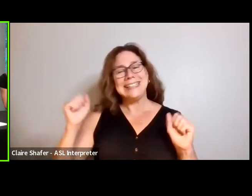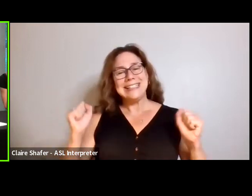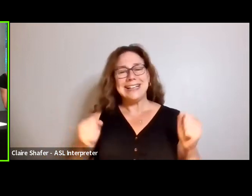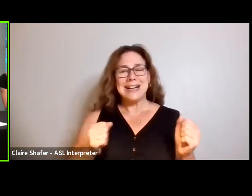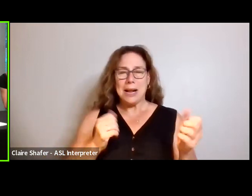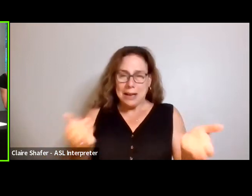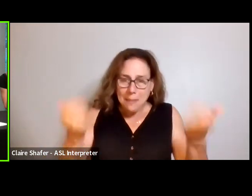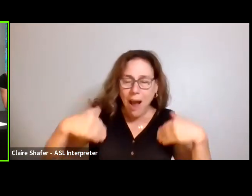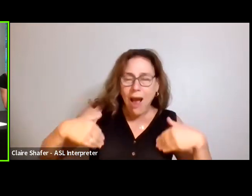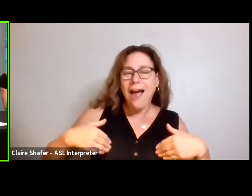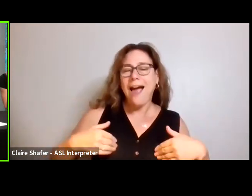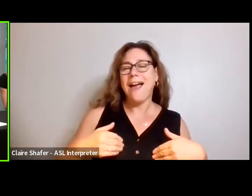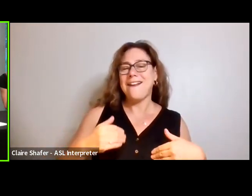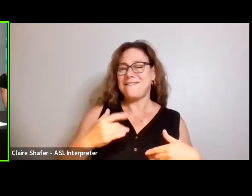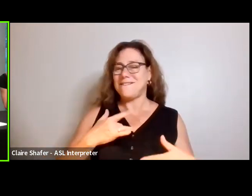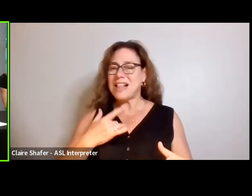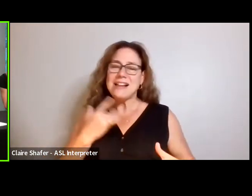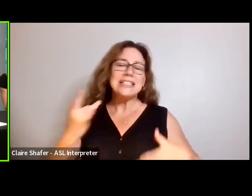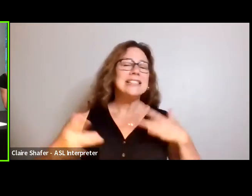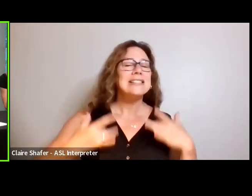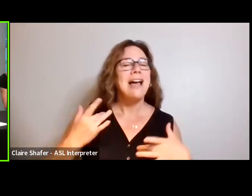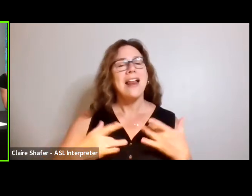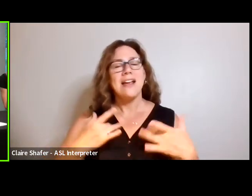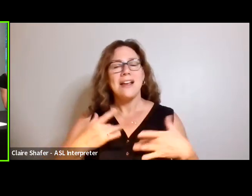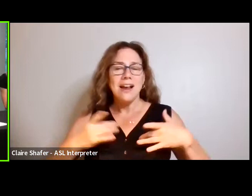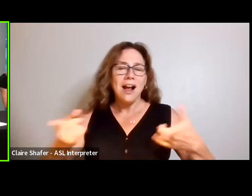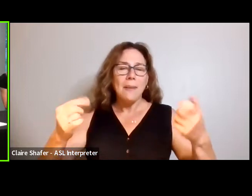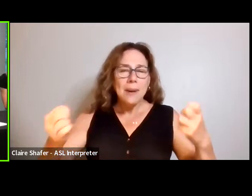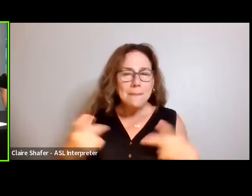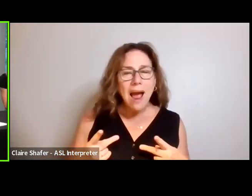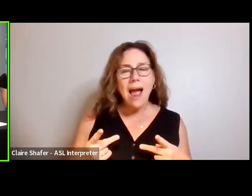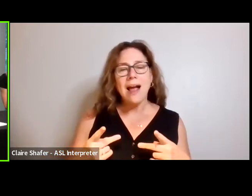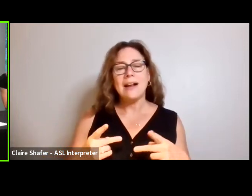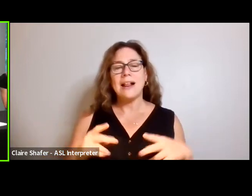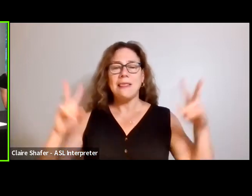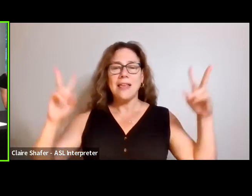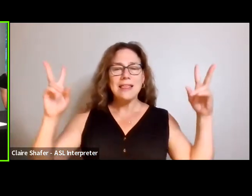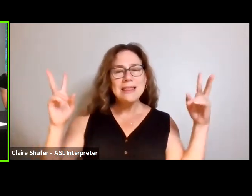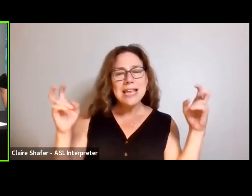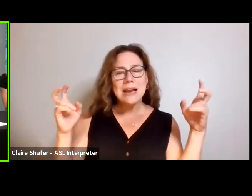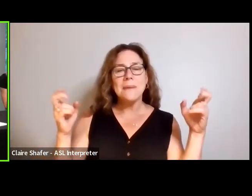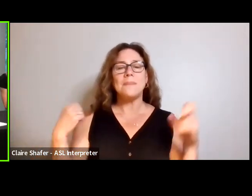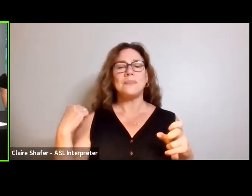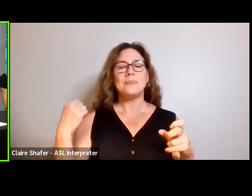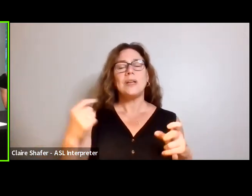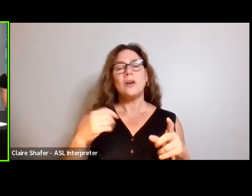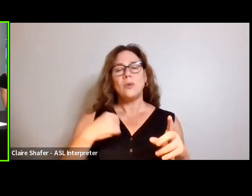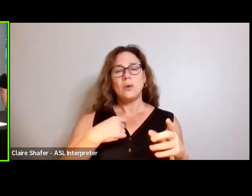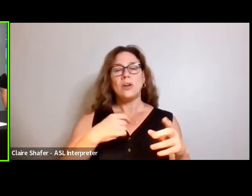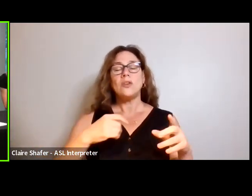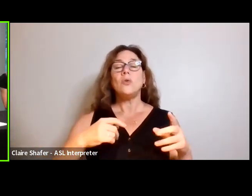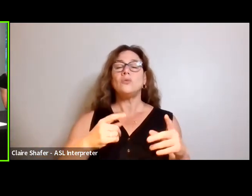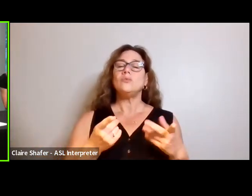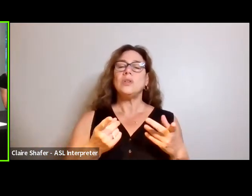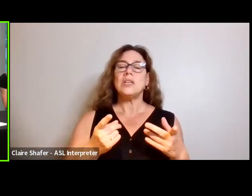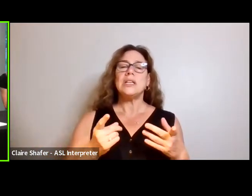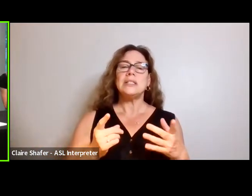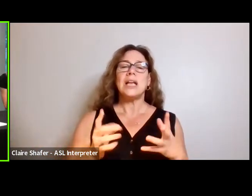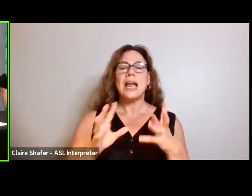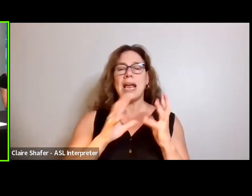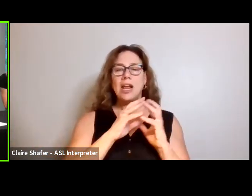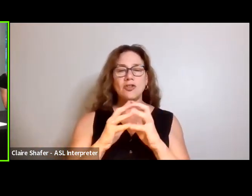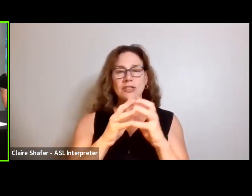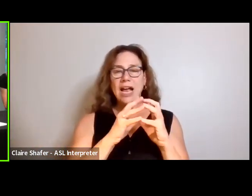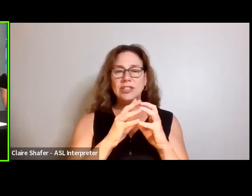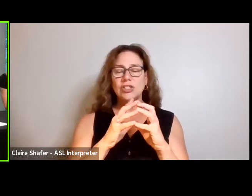about coming back to school and being together. And the theme, as Trustee Chavez talked about, it was entitled Intersections and